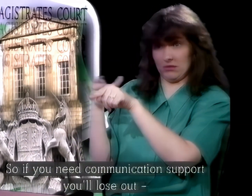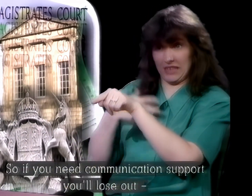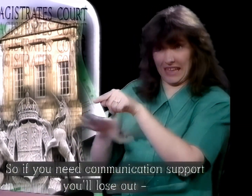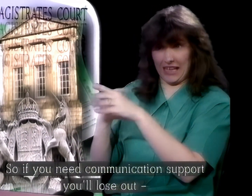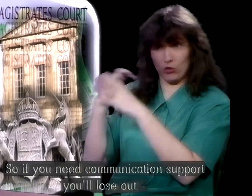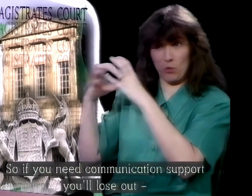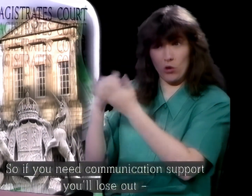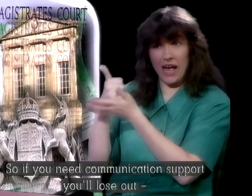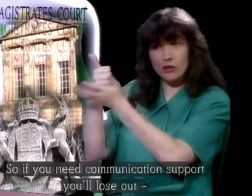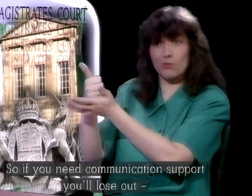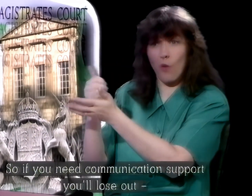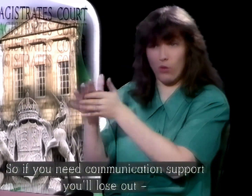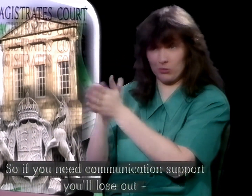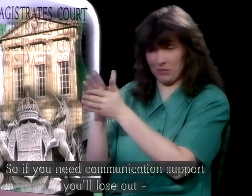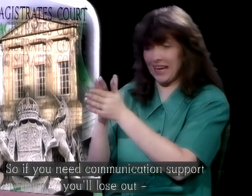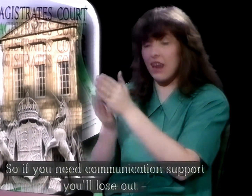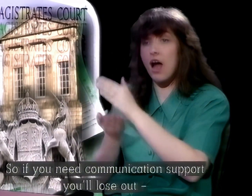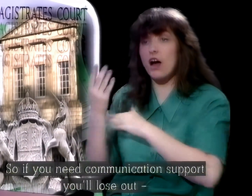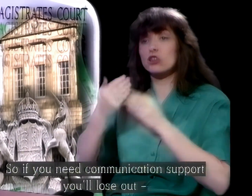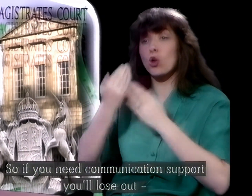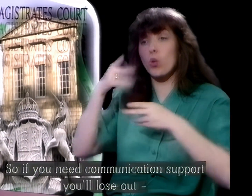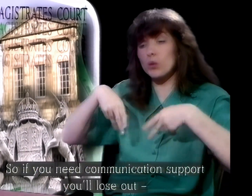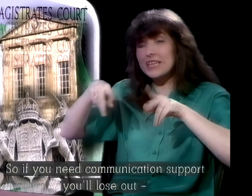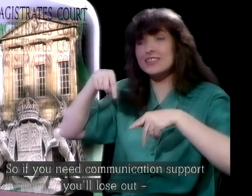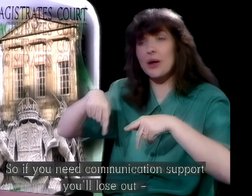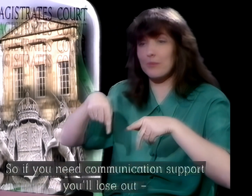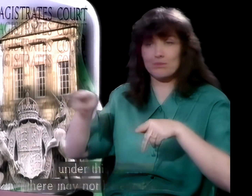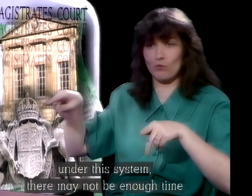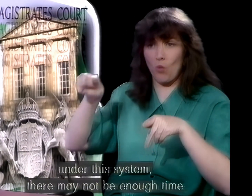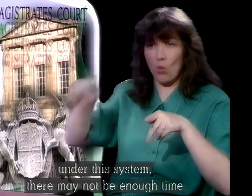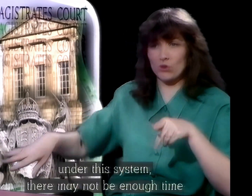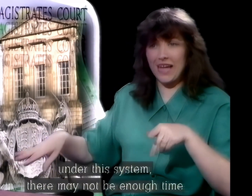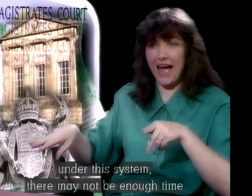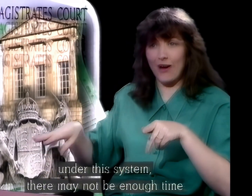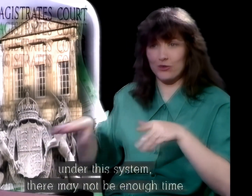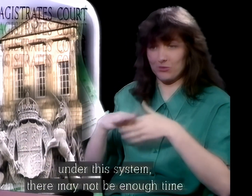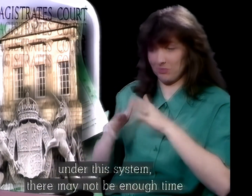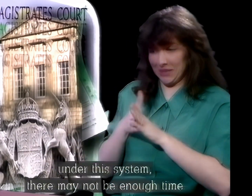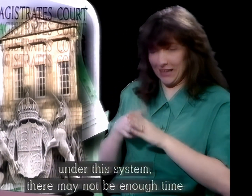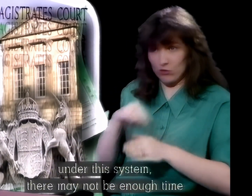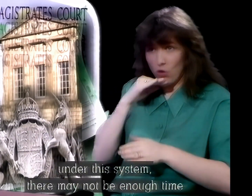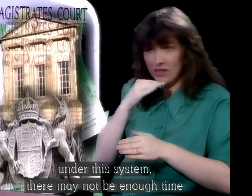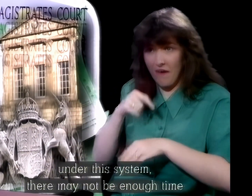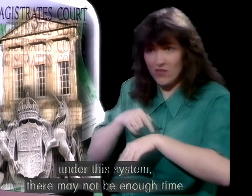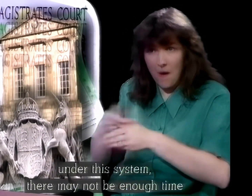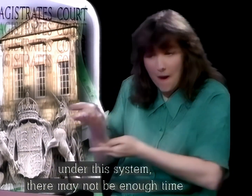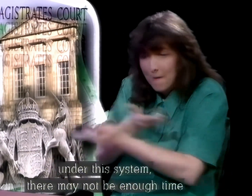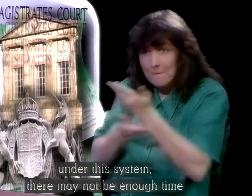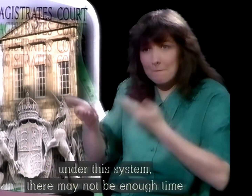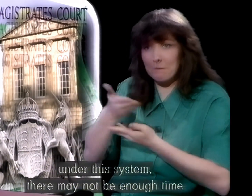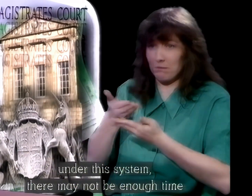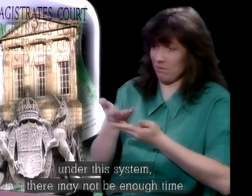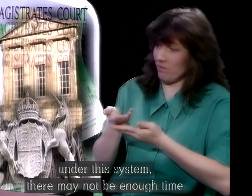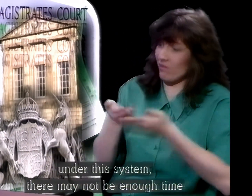communication support, you'll lose out. Under this system, there may not be enough time to deal with your needs